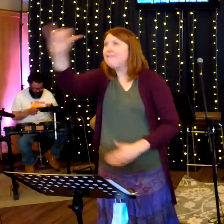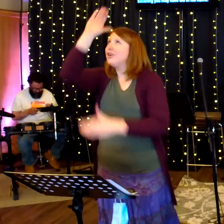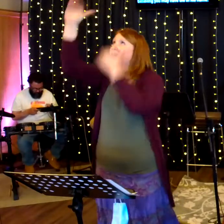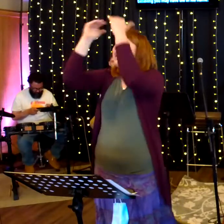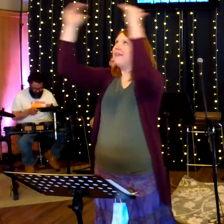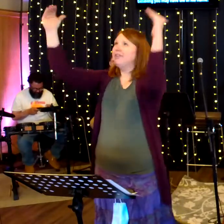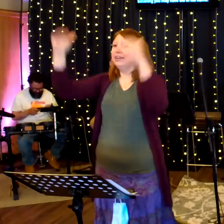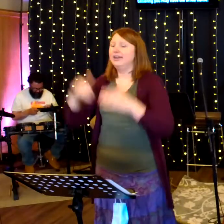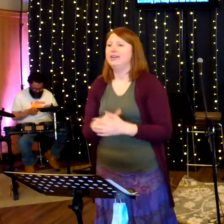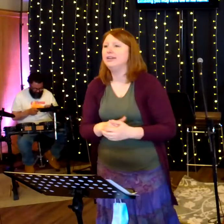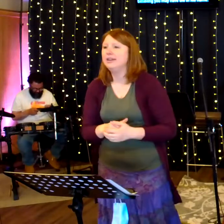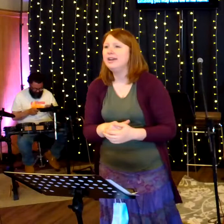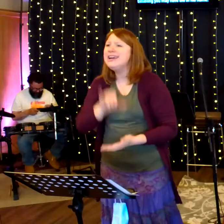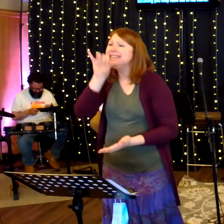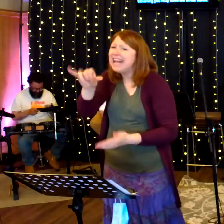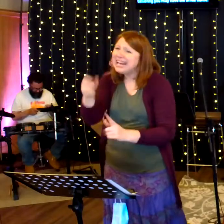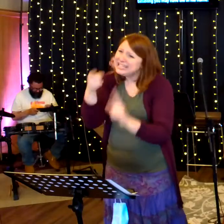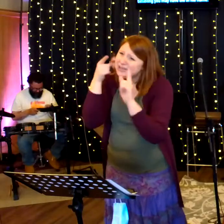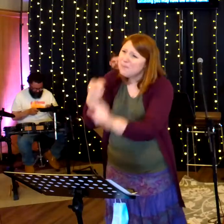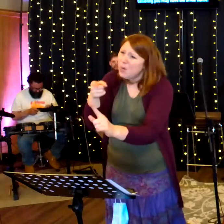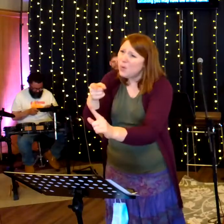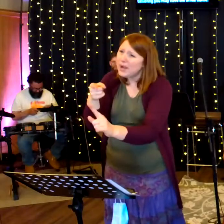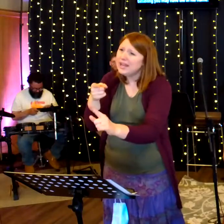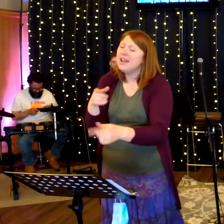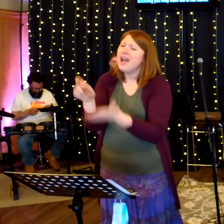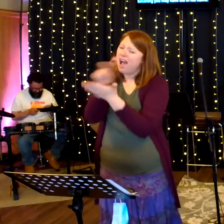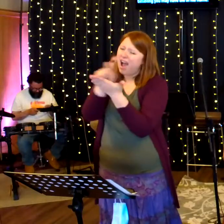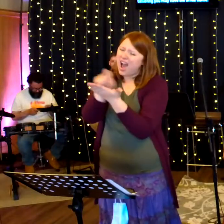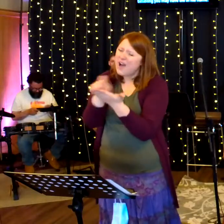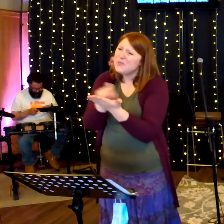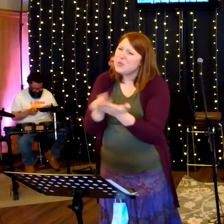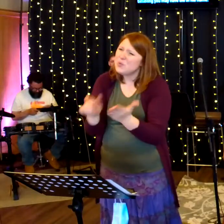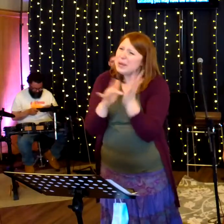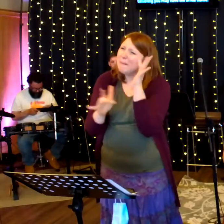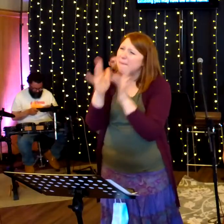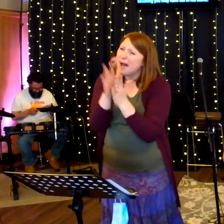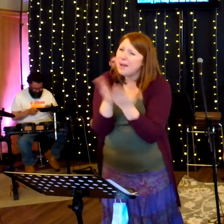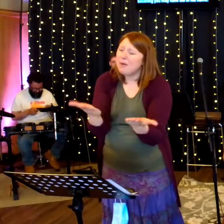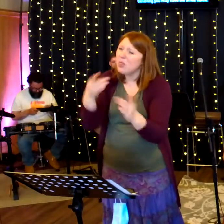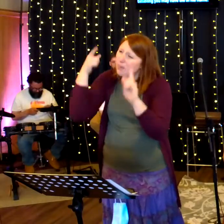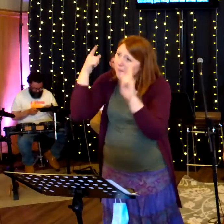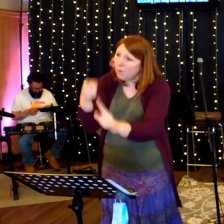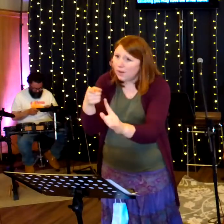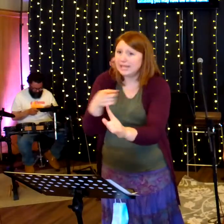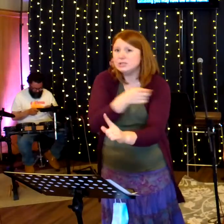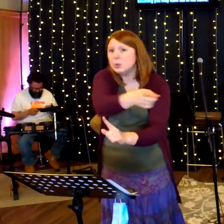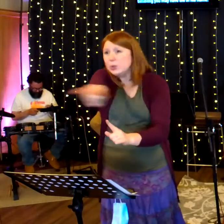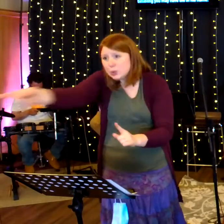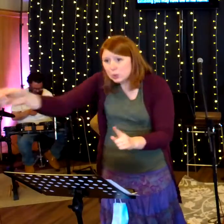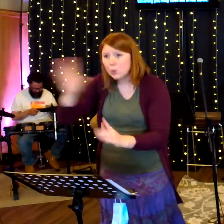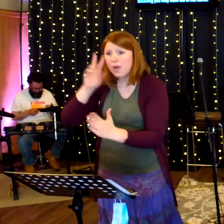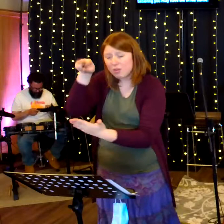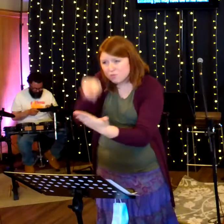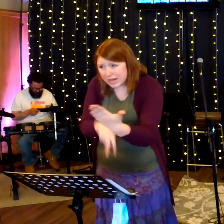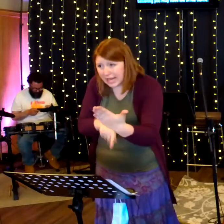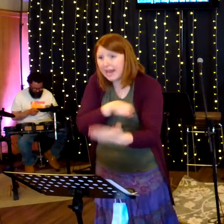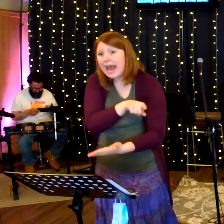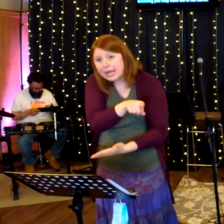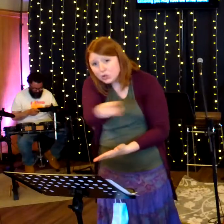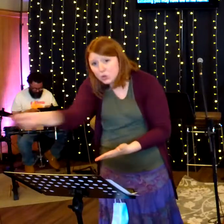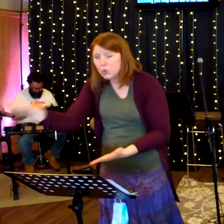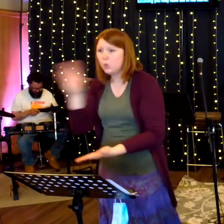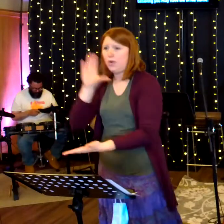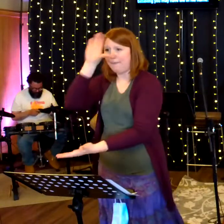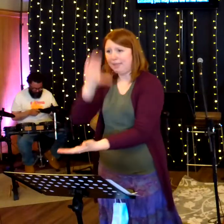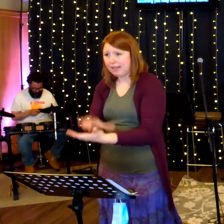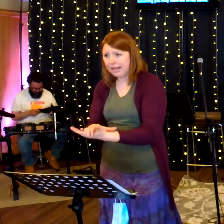point of the graphos, the written word of God, the scriptures. The purpose of this is so that you may believe